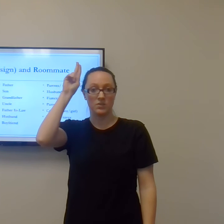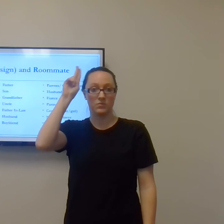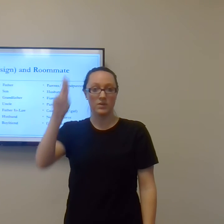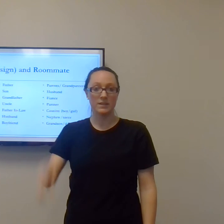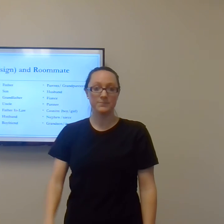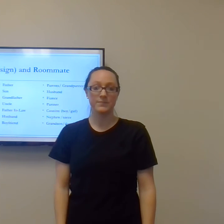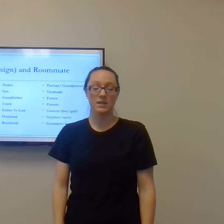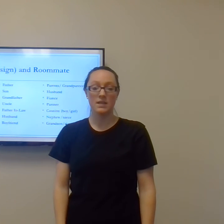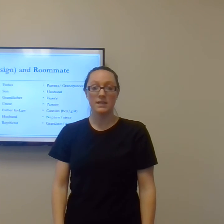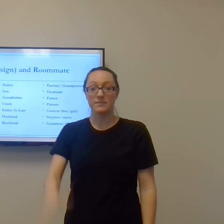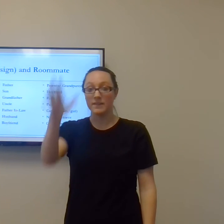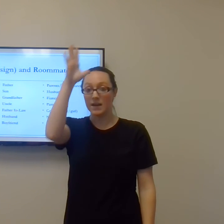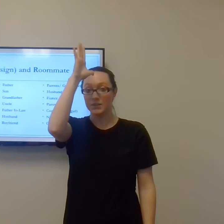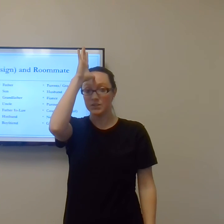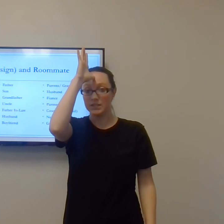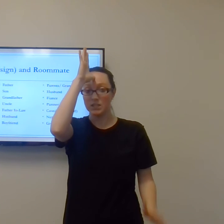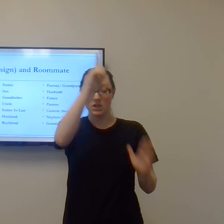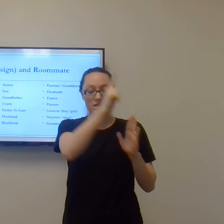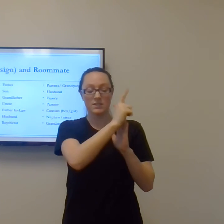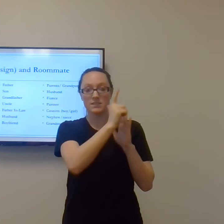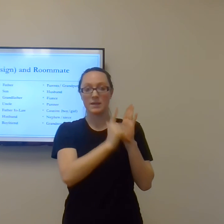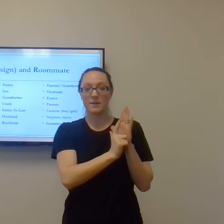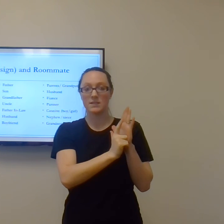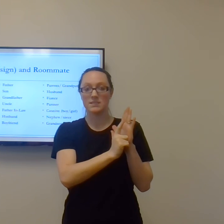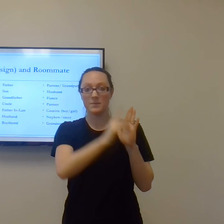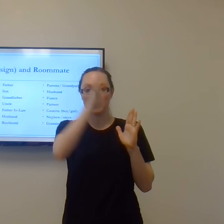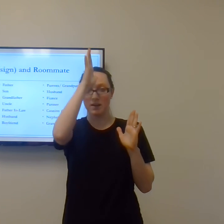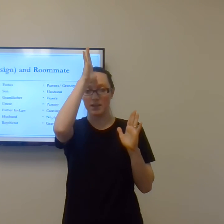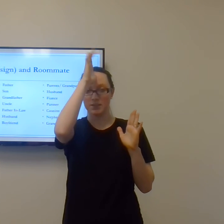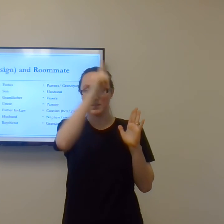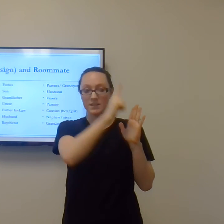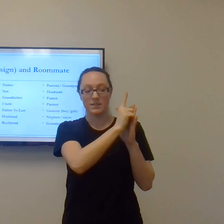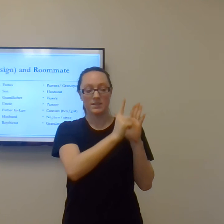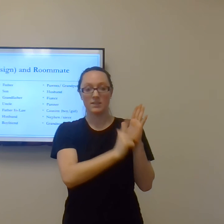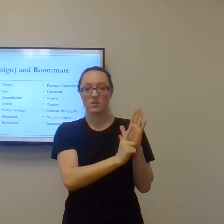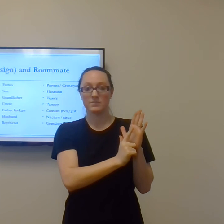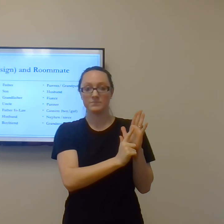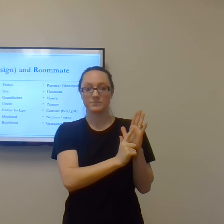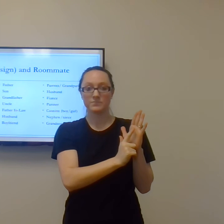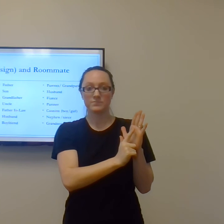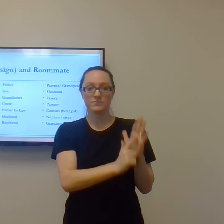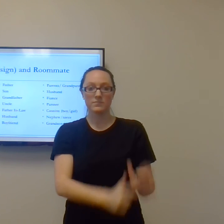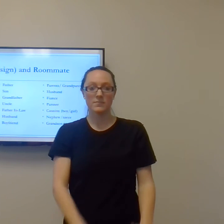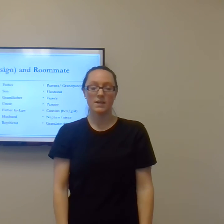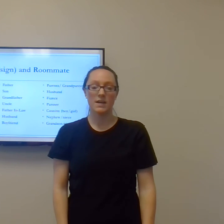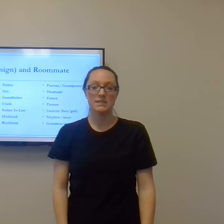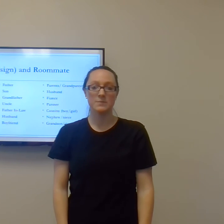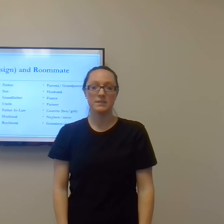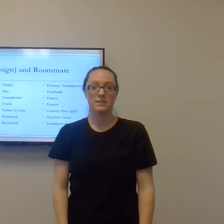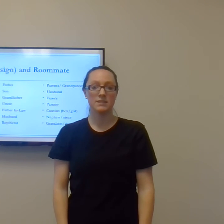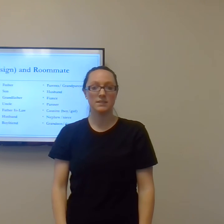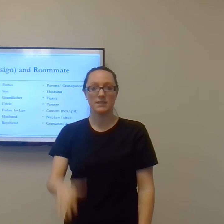your forehead. Father-in-law, same concept, father-in-law. Husband